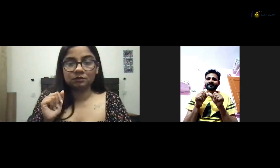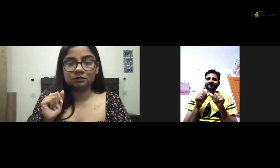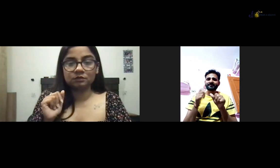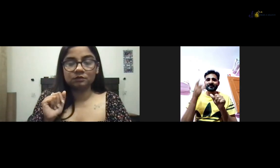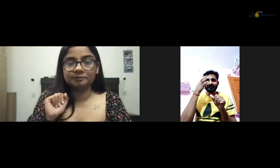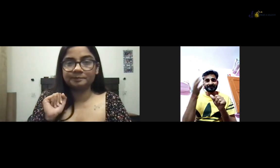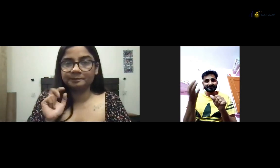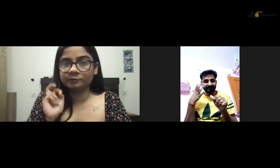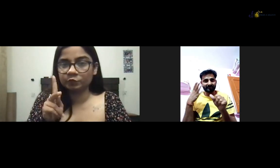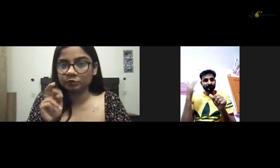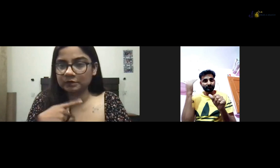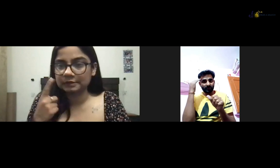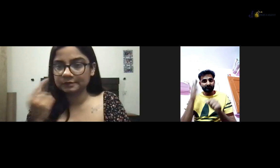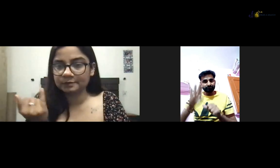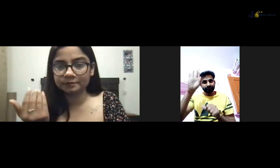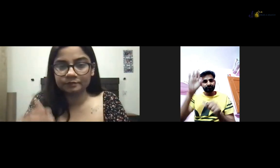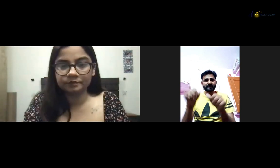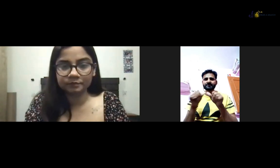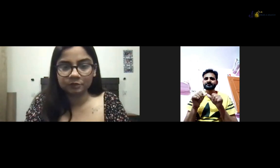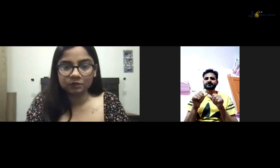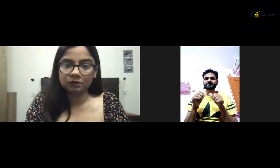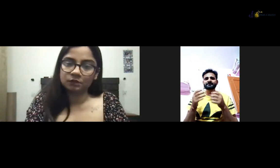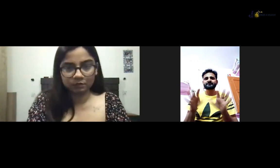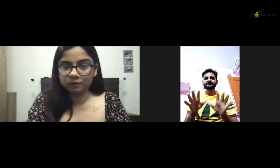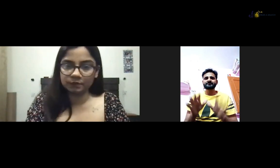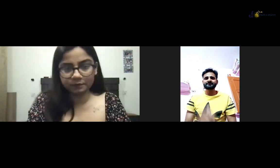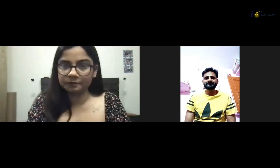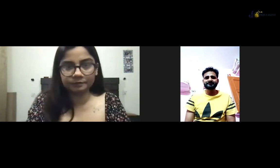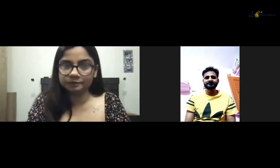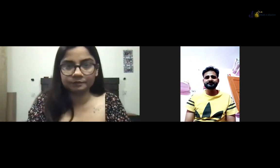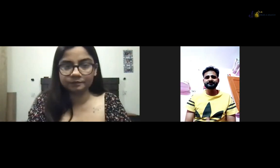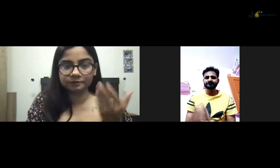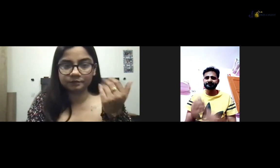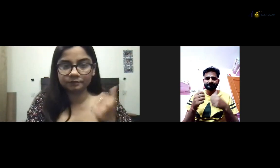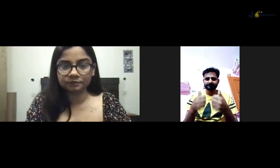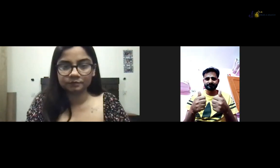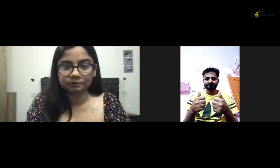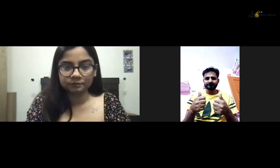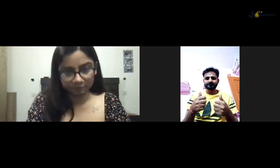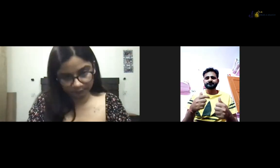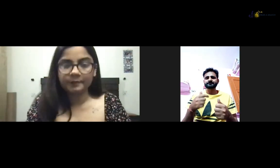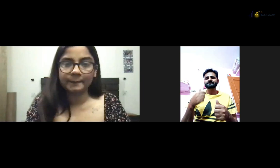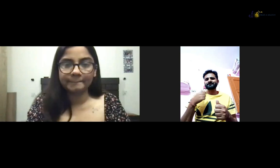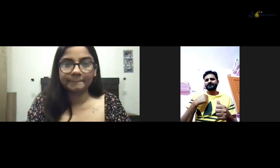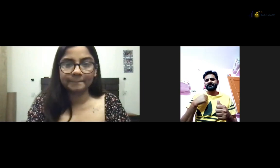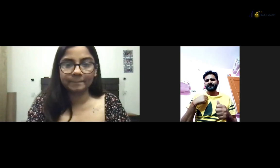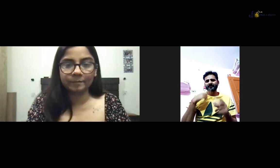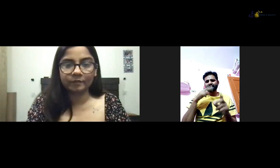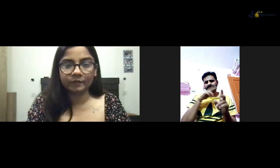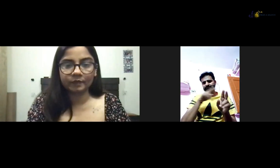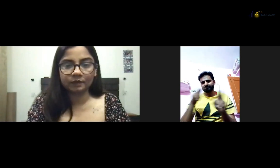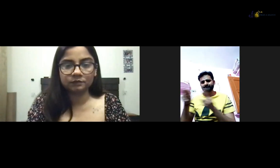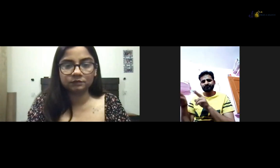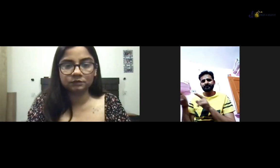call. Those person can give me the answer. Who's aware? Who's expert in this?